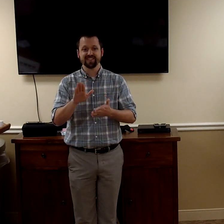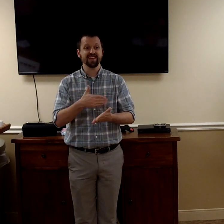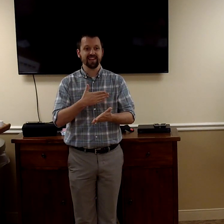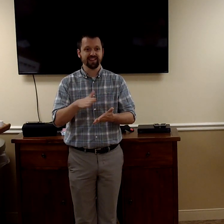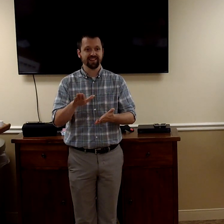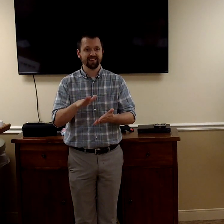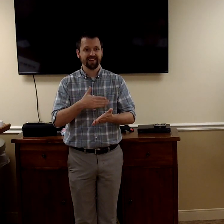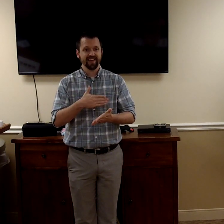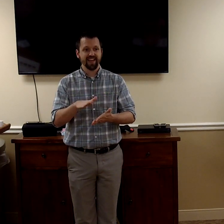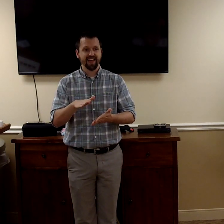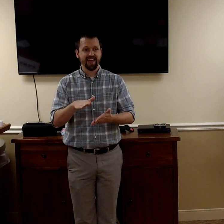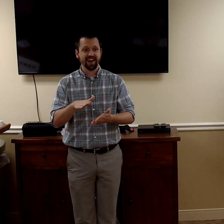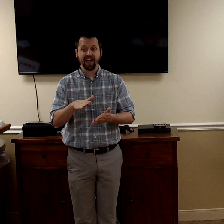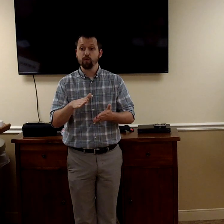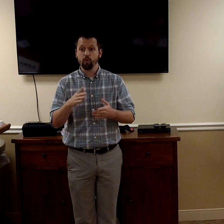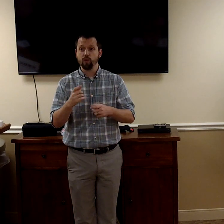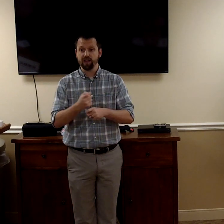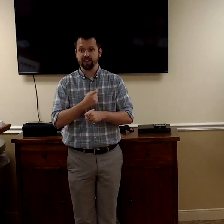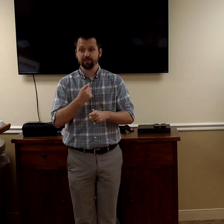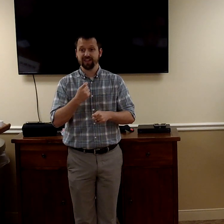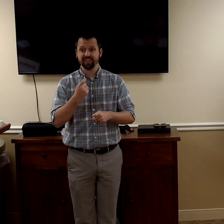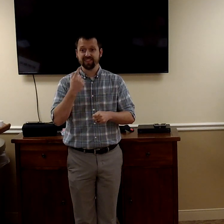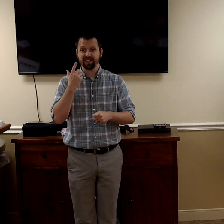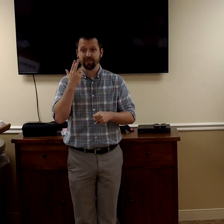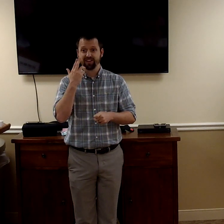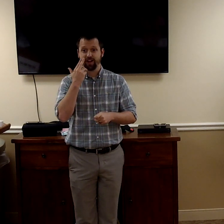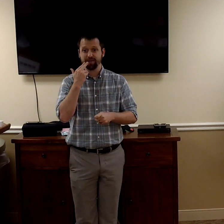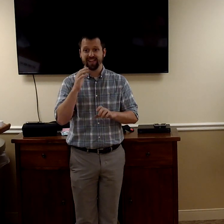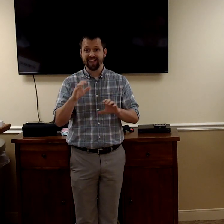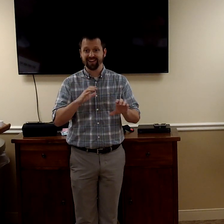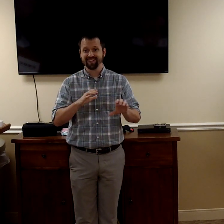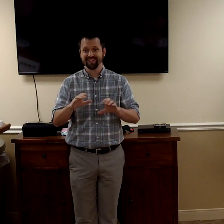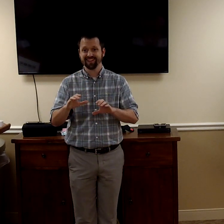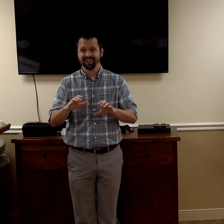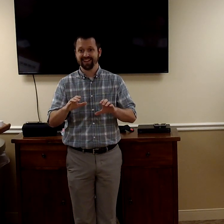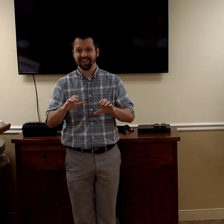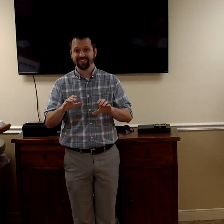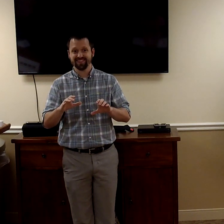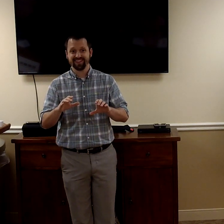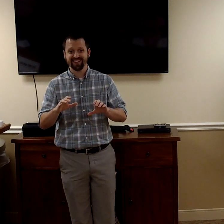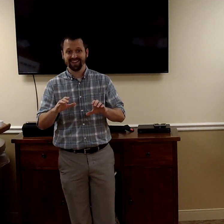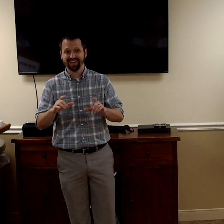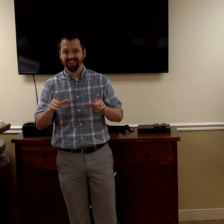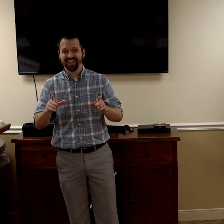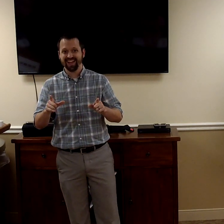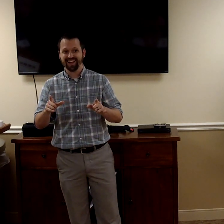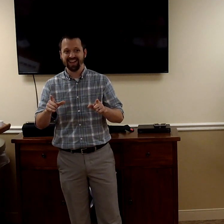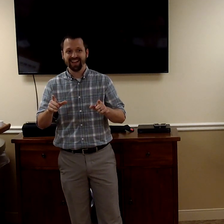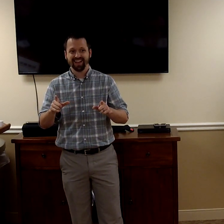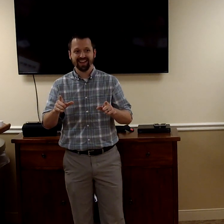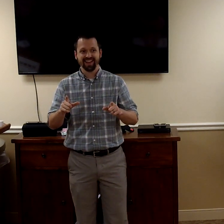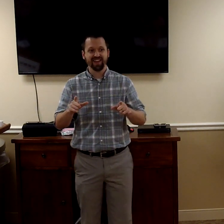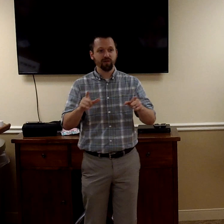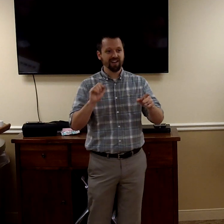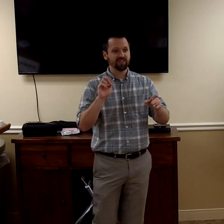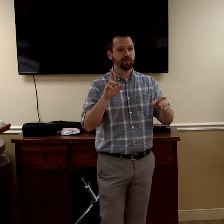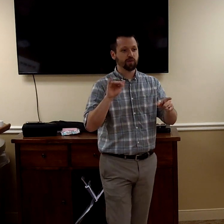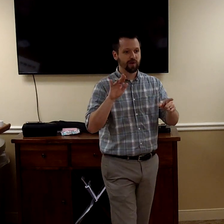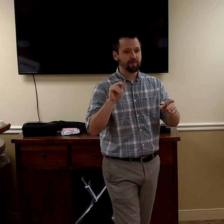singing. And I won because they thought it was a comedy act. It was like the Arabian Nights. It was Arabian Nights. I saw